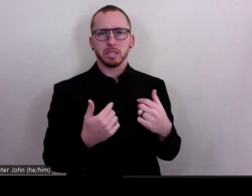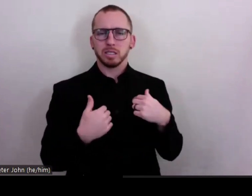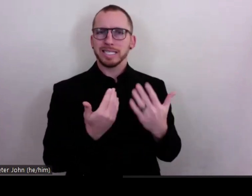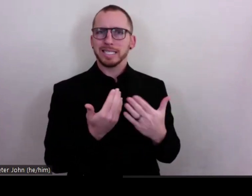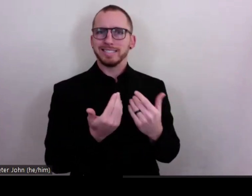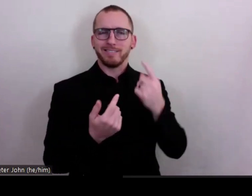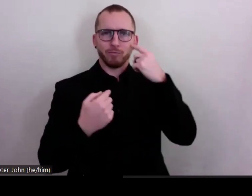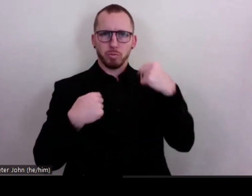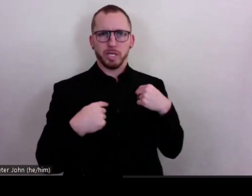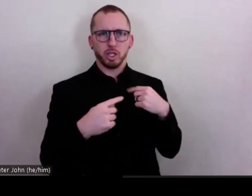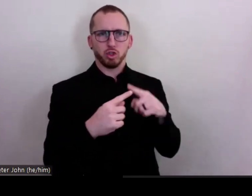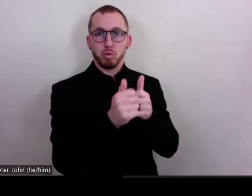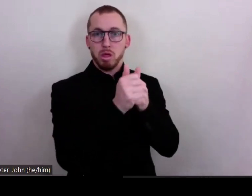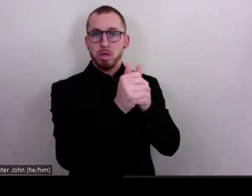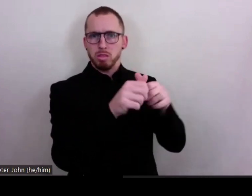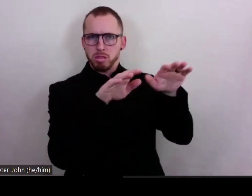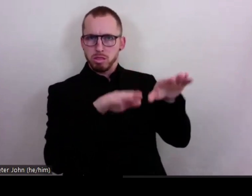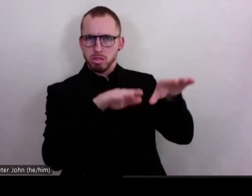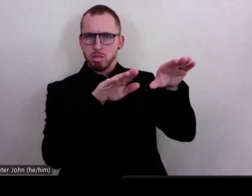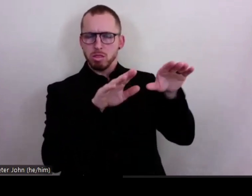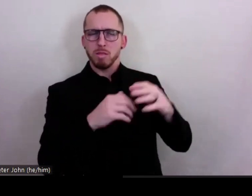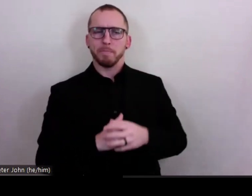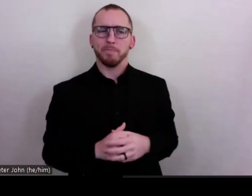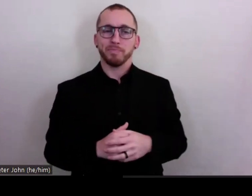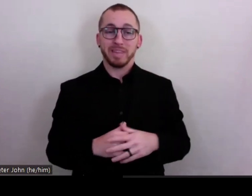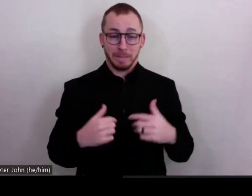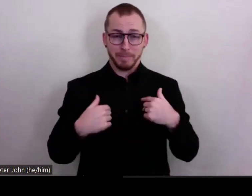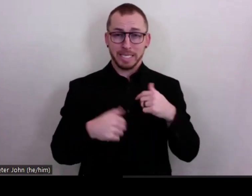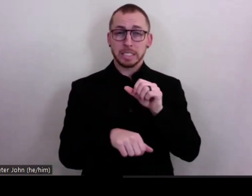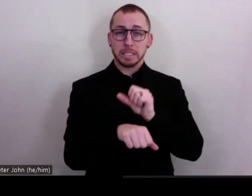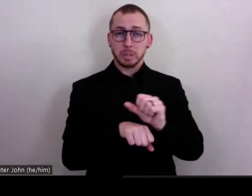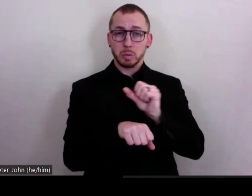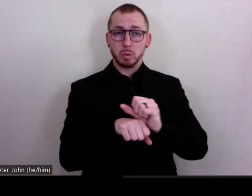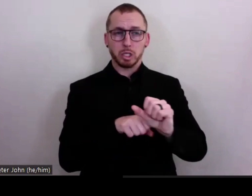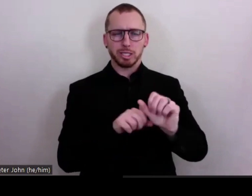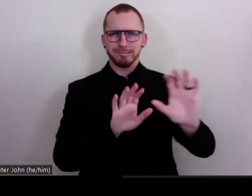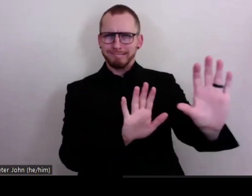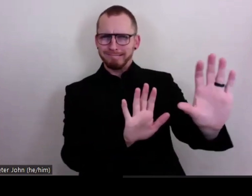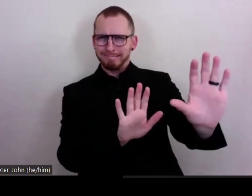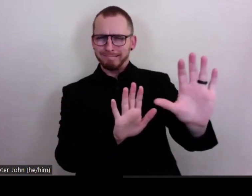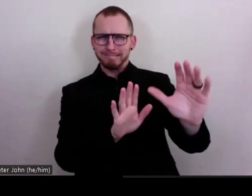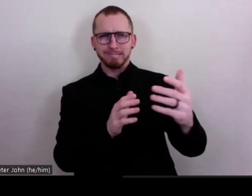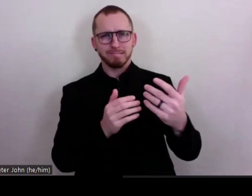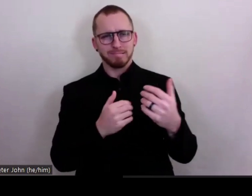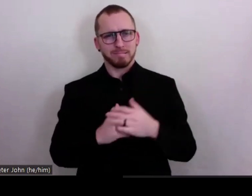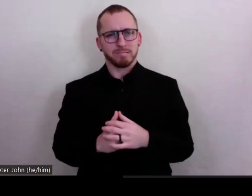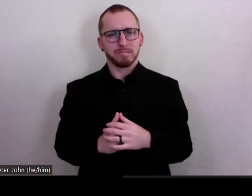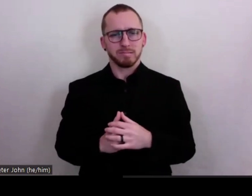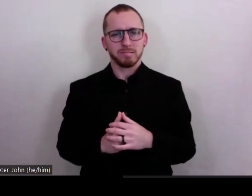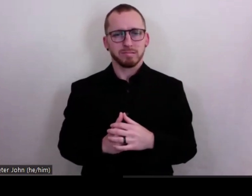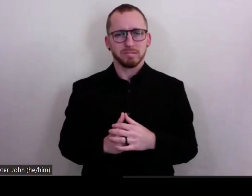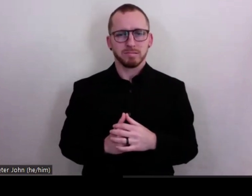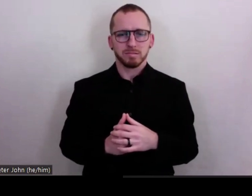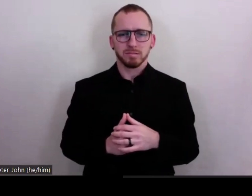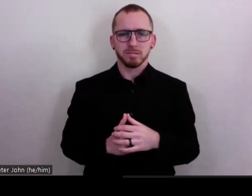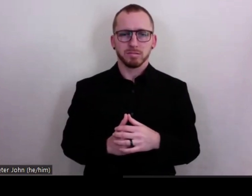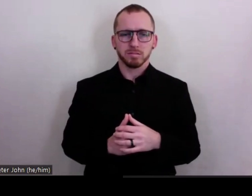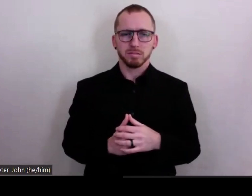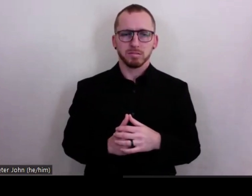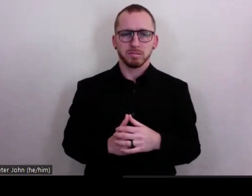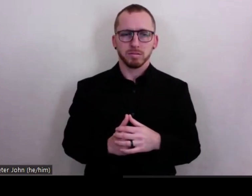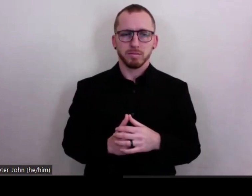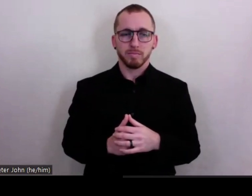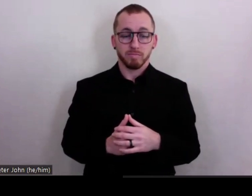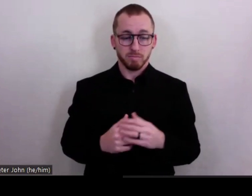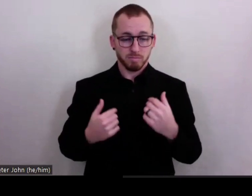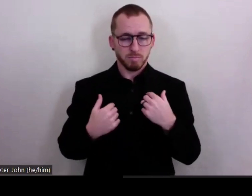honest. I try to show up as authentic of myself as I can in every space that I am in, because I know